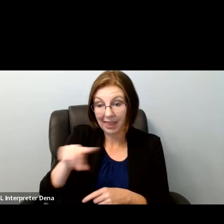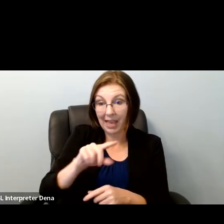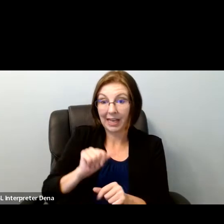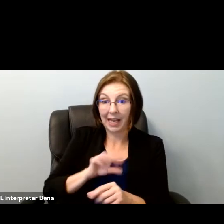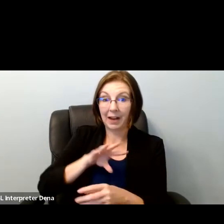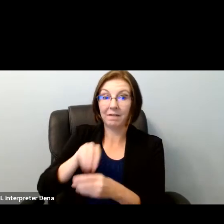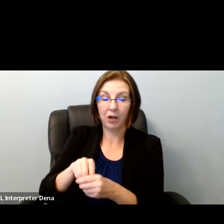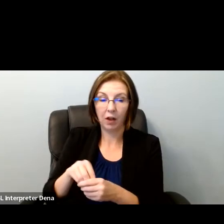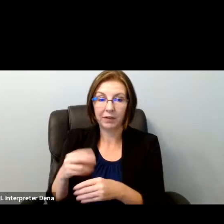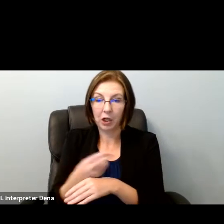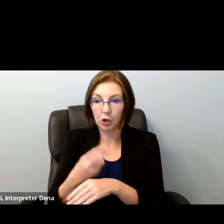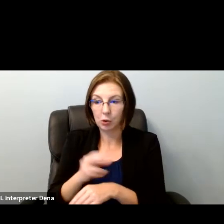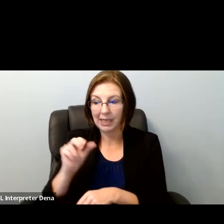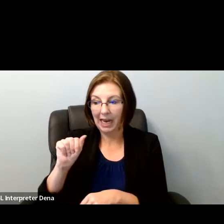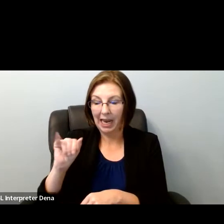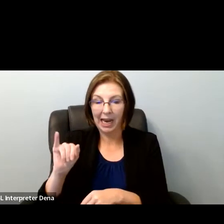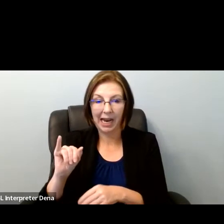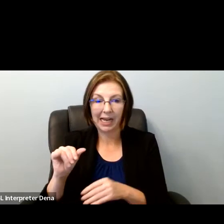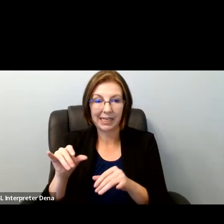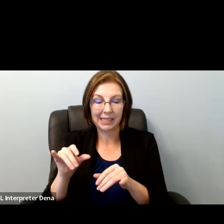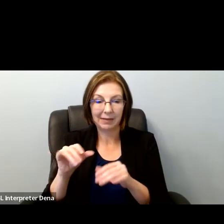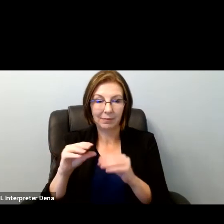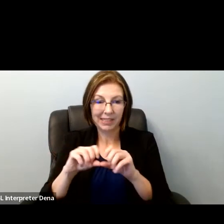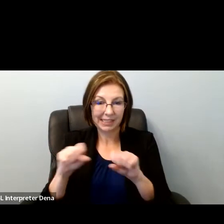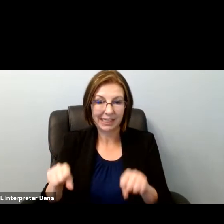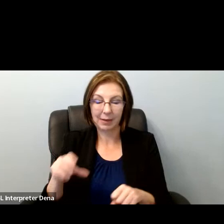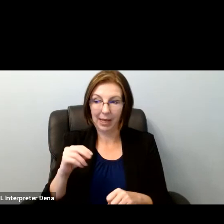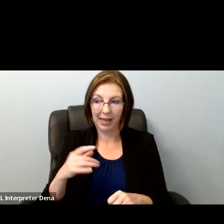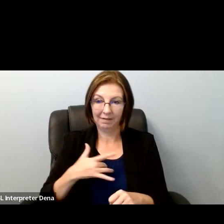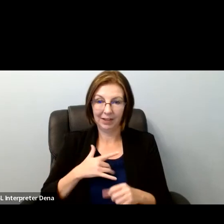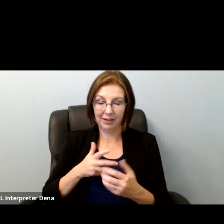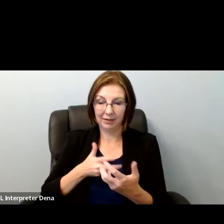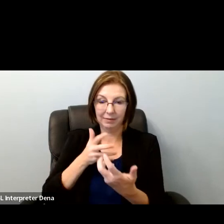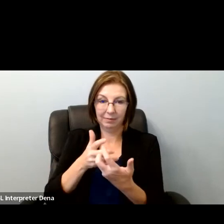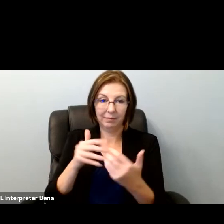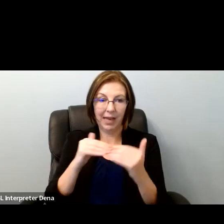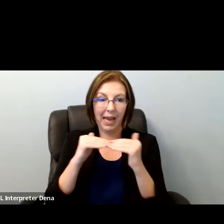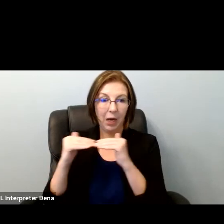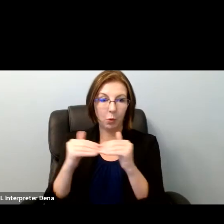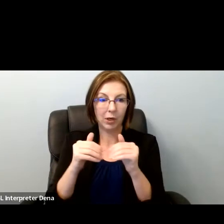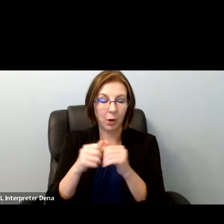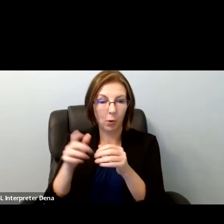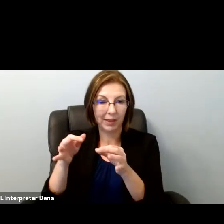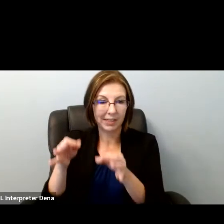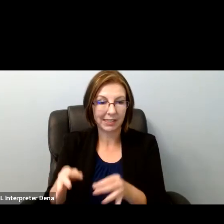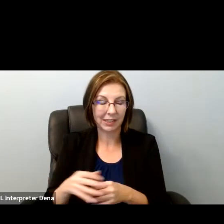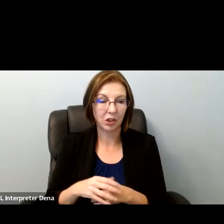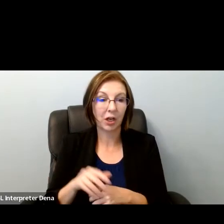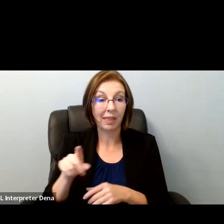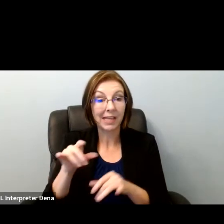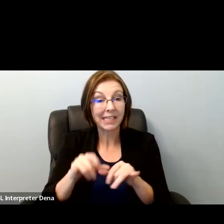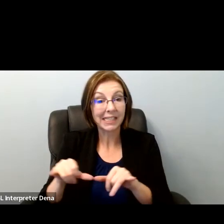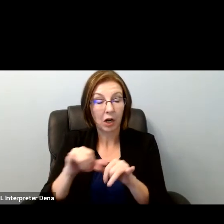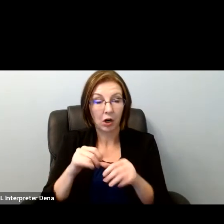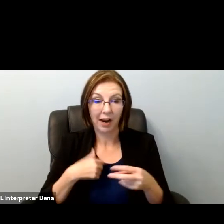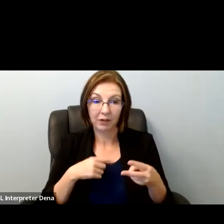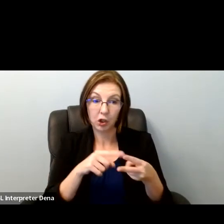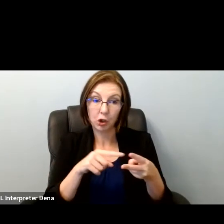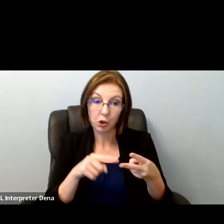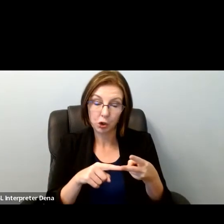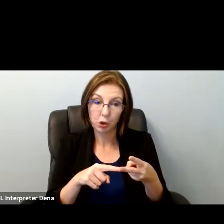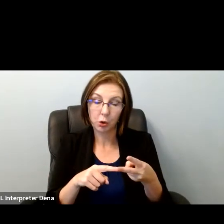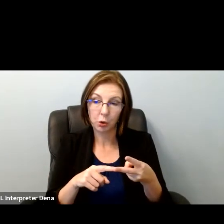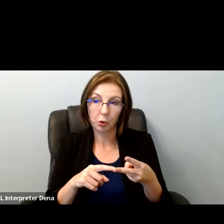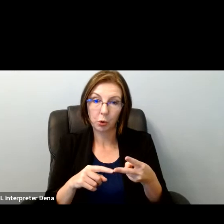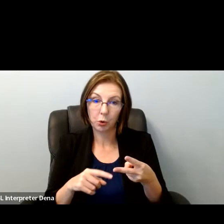and using AI systems and are treated equitably in AI-based decisions. The standard addresses two concerns absent from other